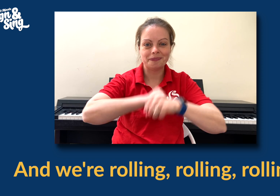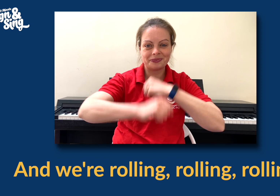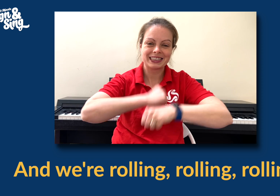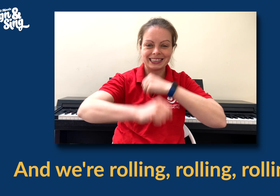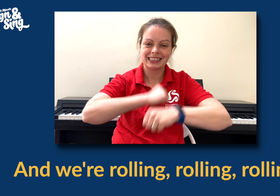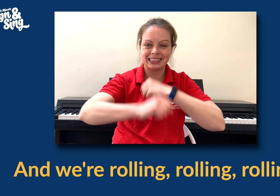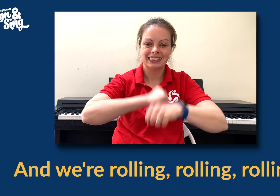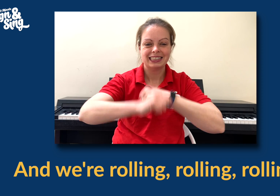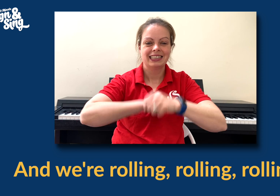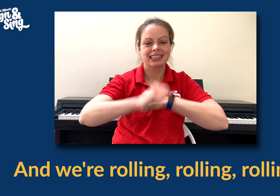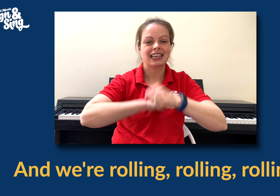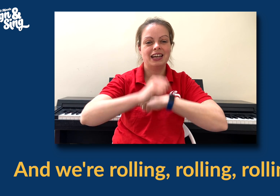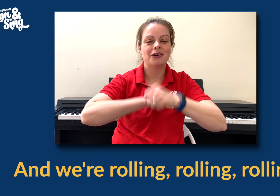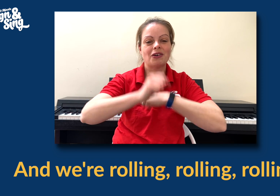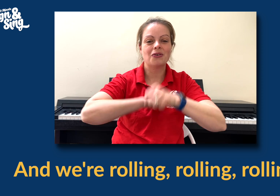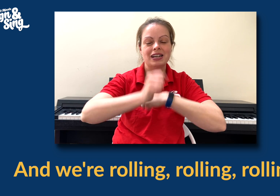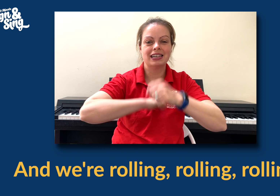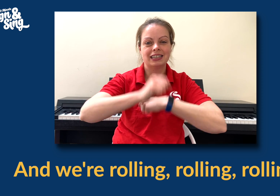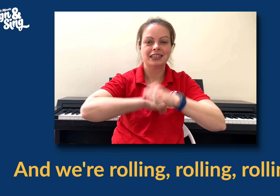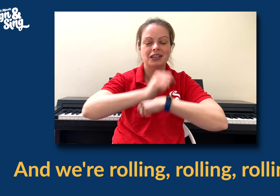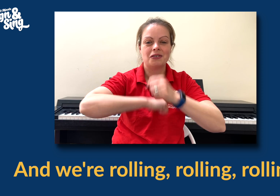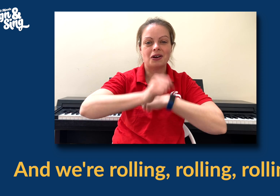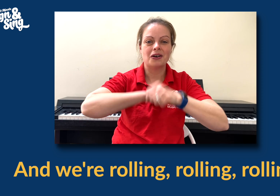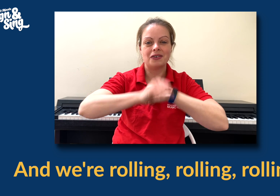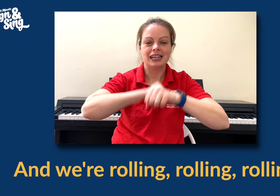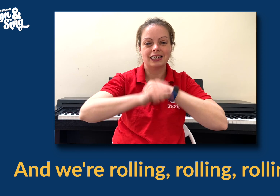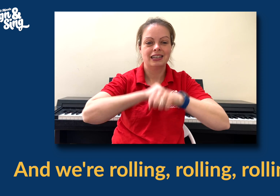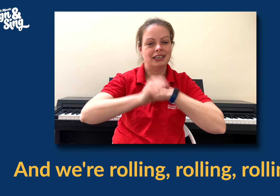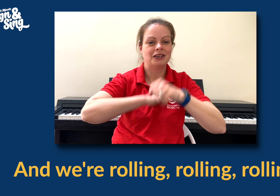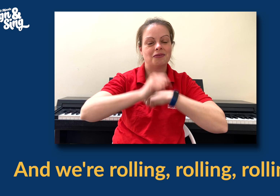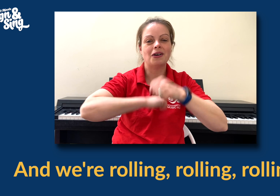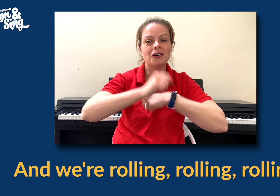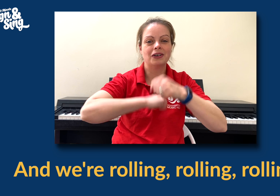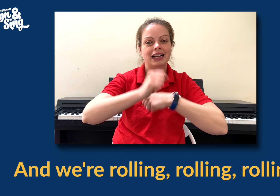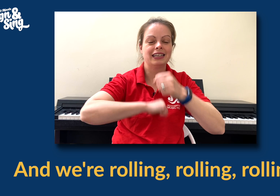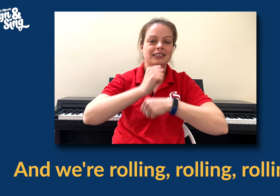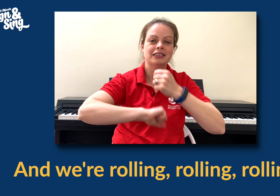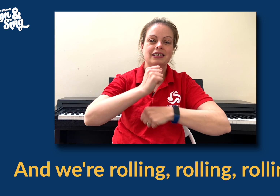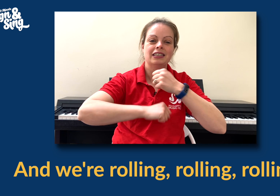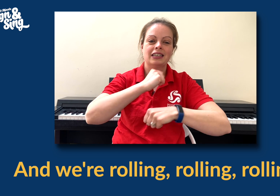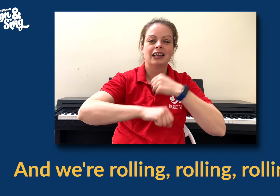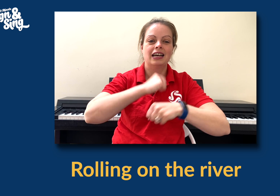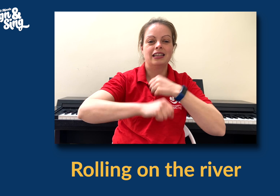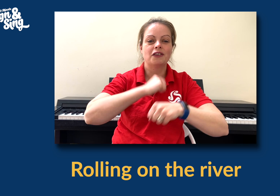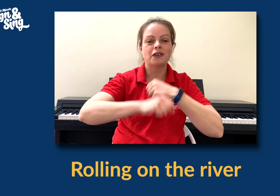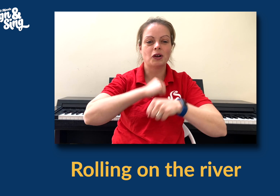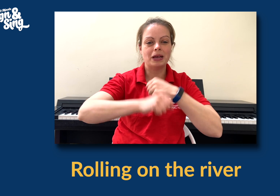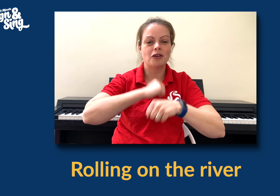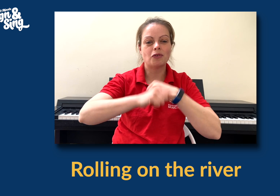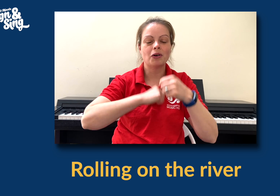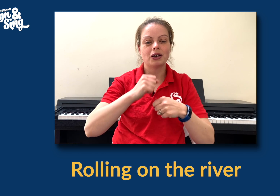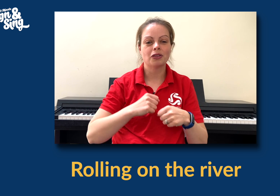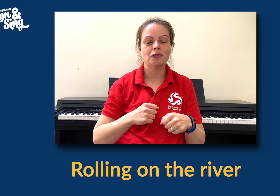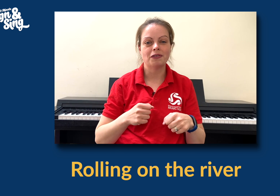other. Okay, and we're rolling, rolling, rolling. And then the final